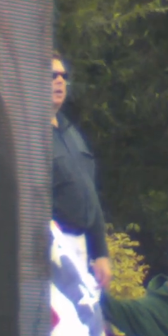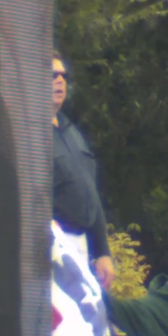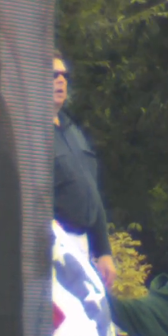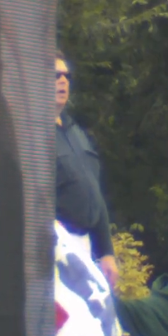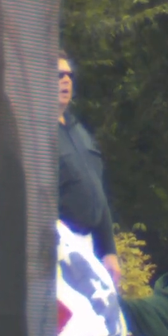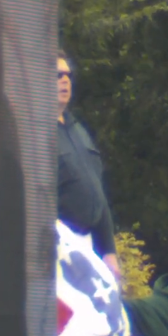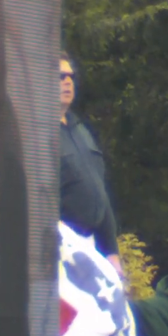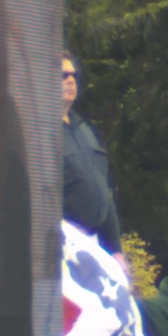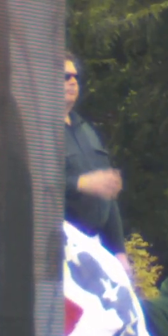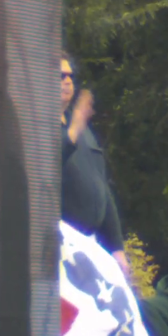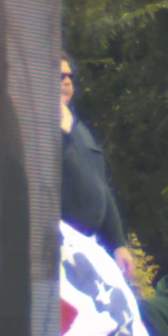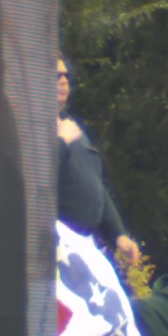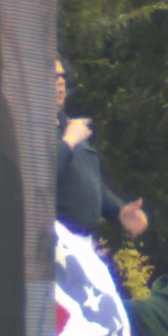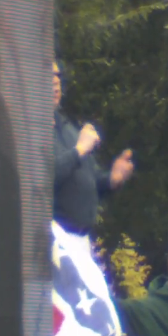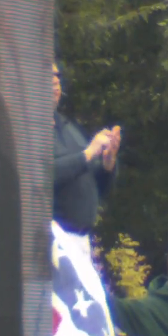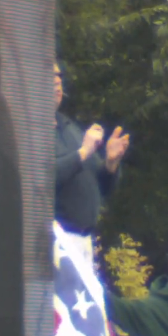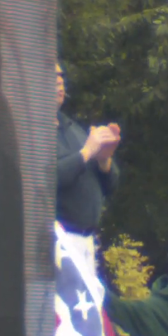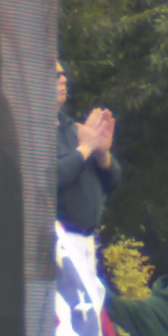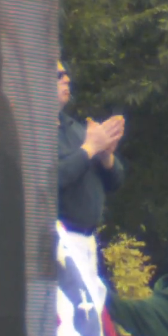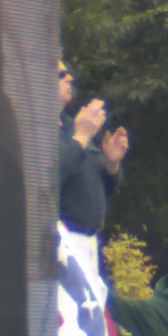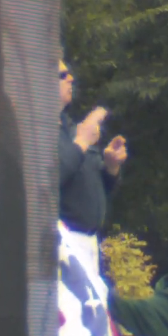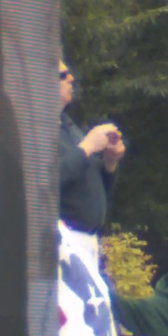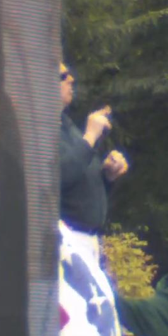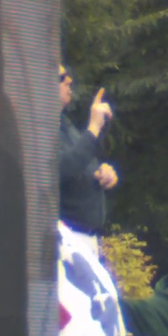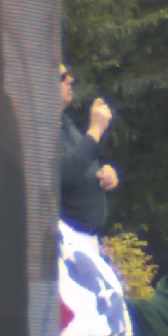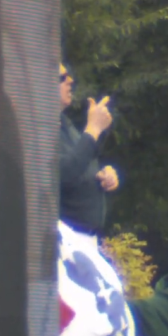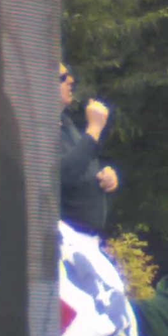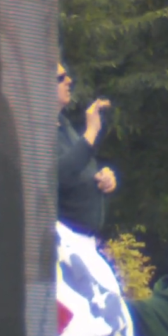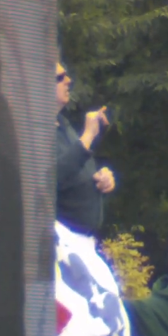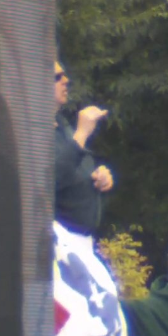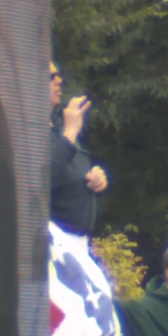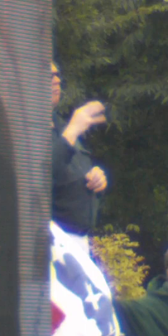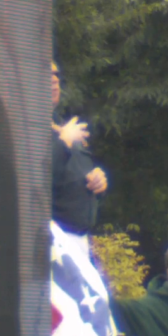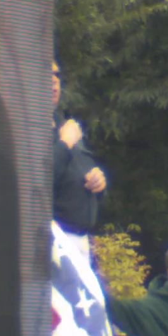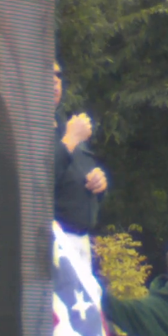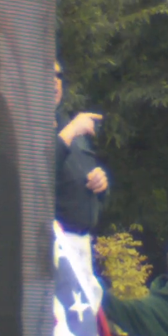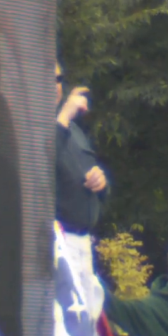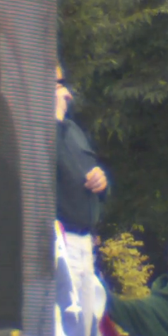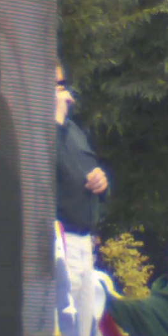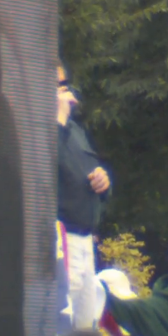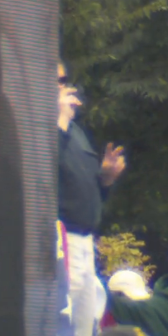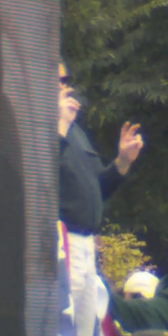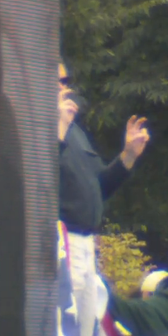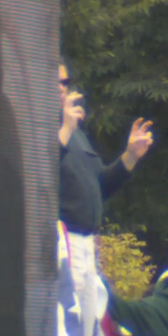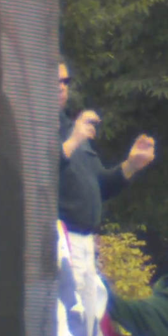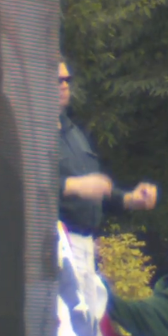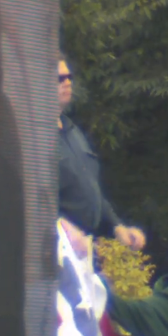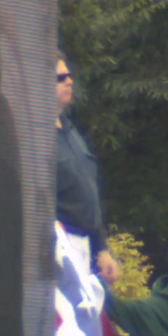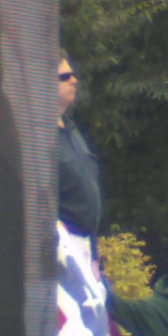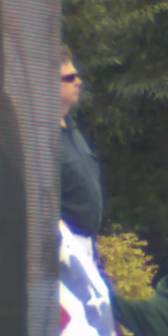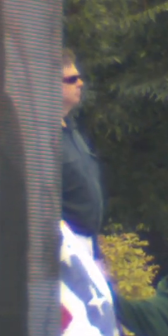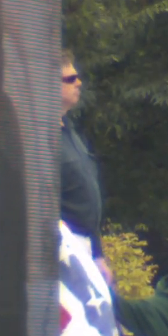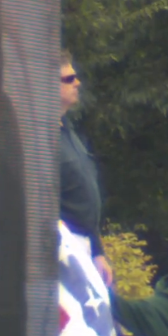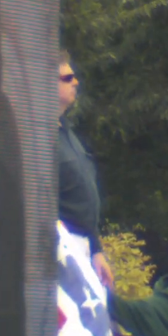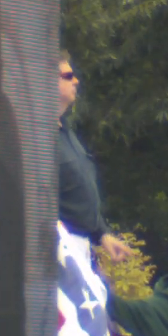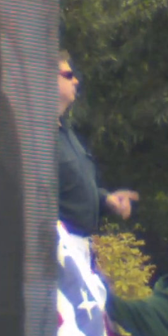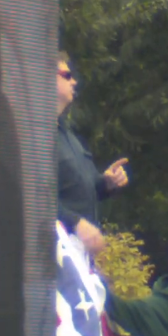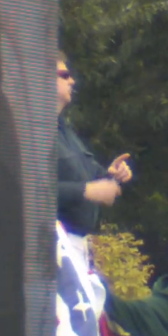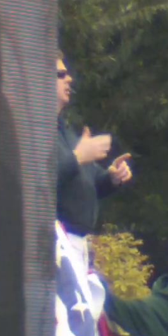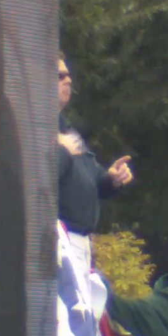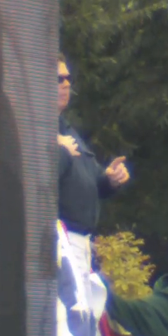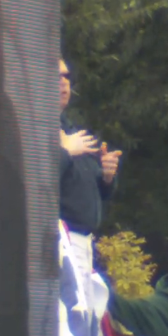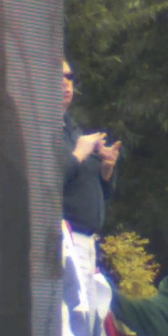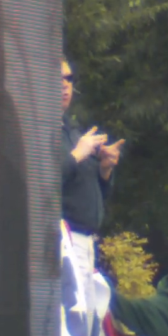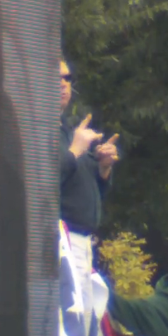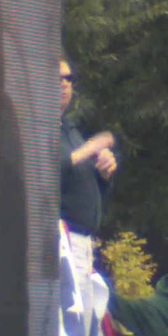I wrote a book called Legacy of the White Eagle. Legacy of the White Eagle. It is my